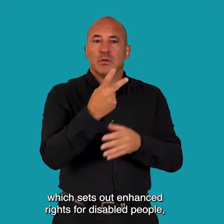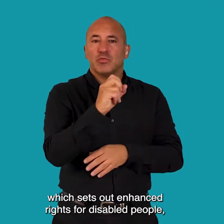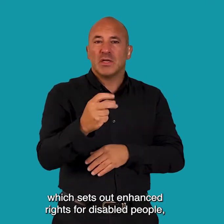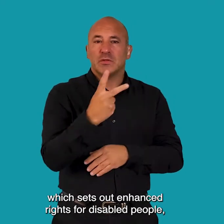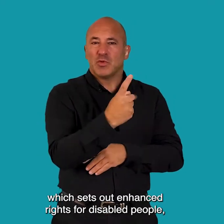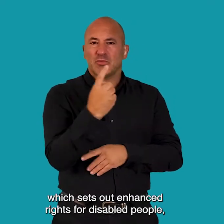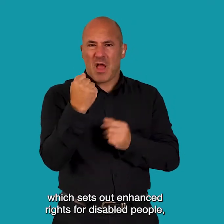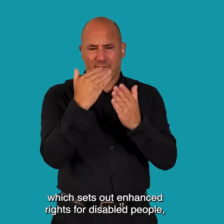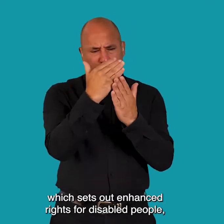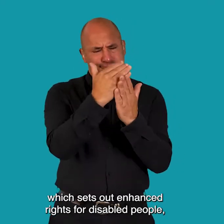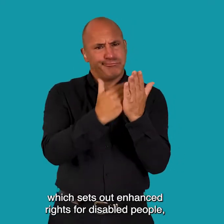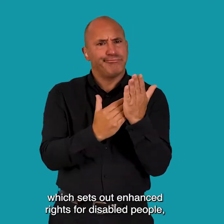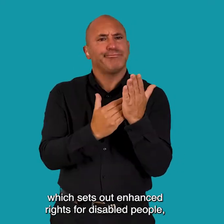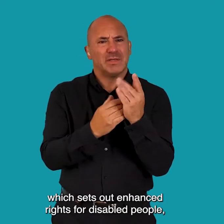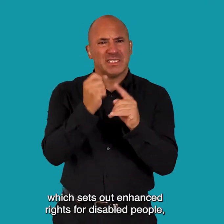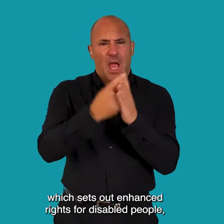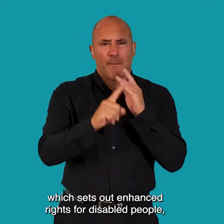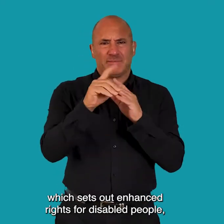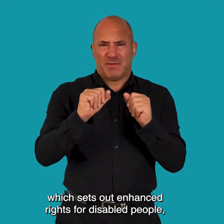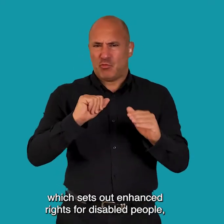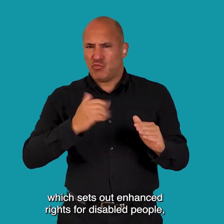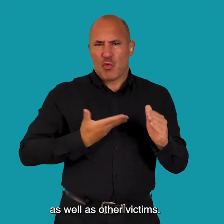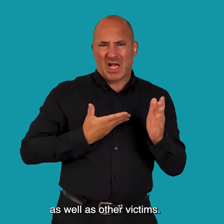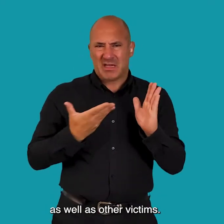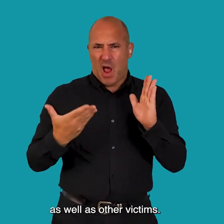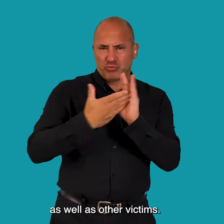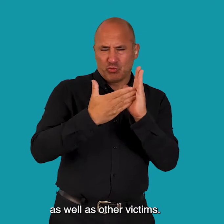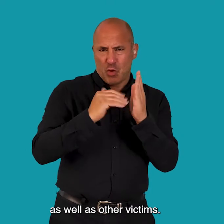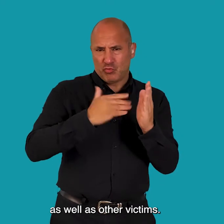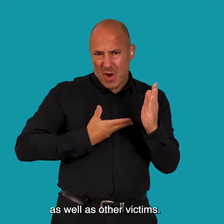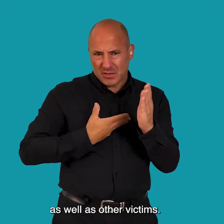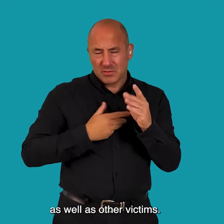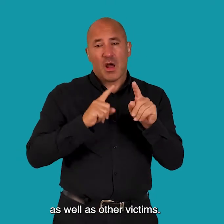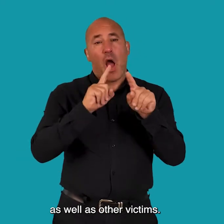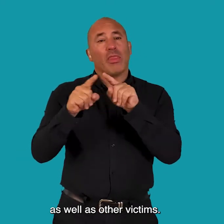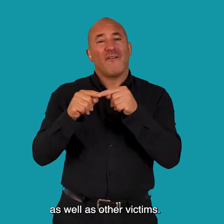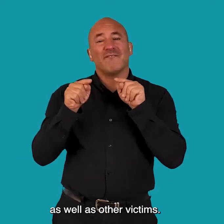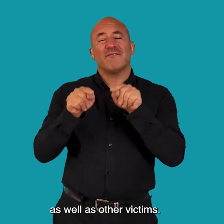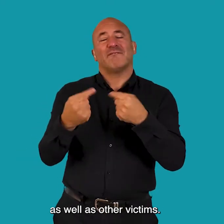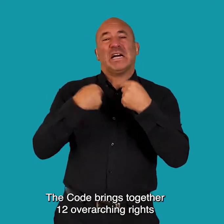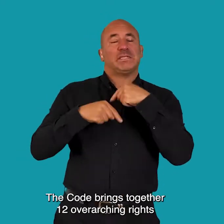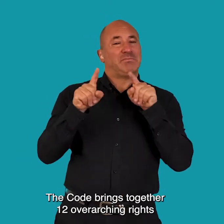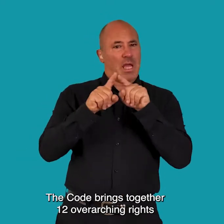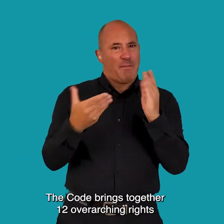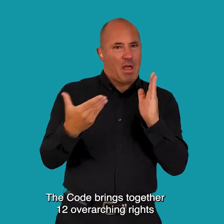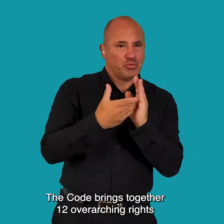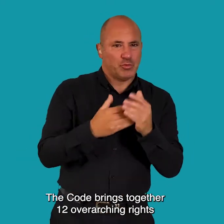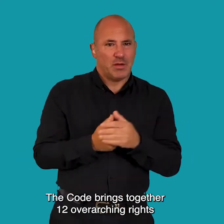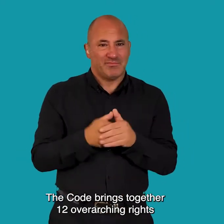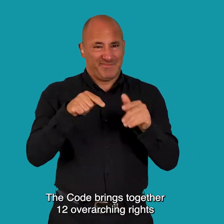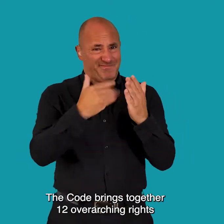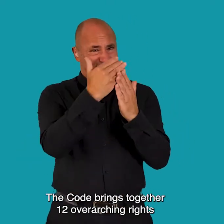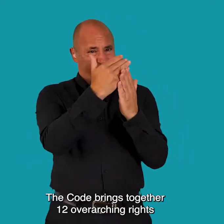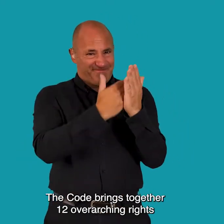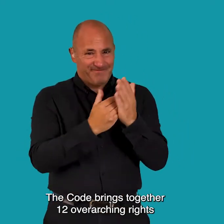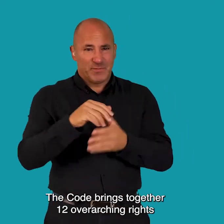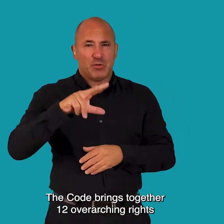out enhanced rights for disabled people as well as other victims. The code brings together 12